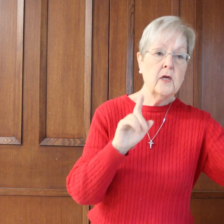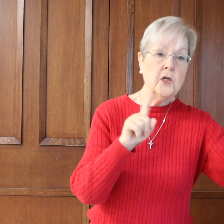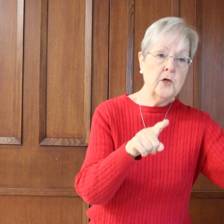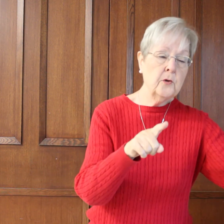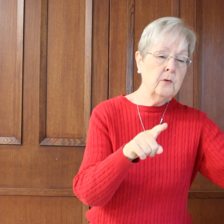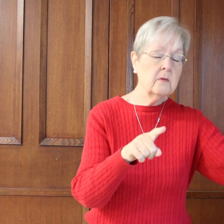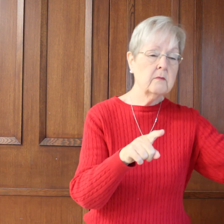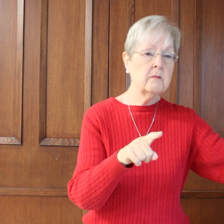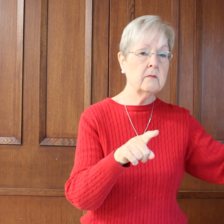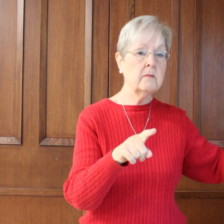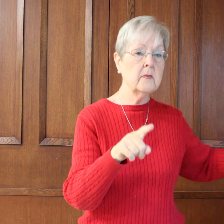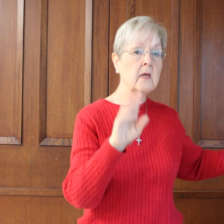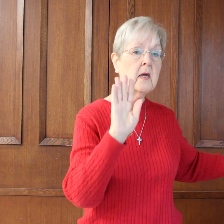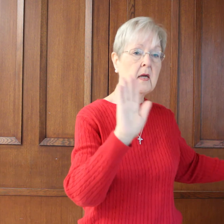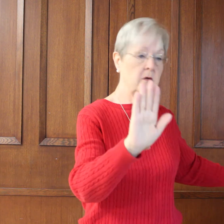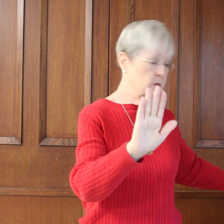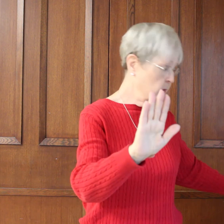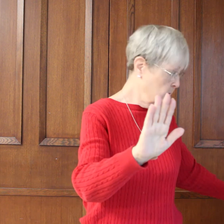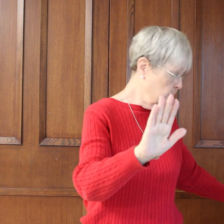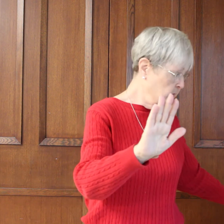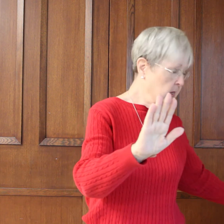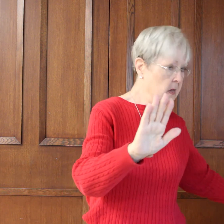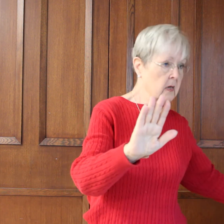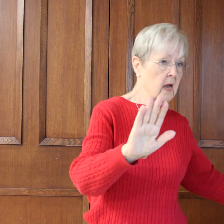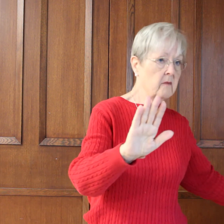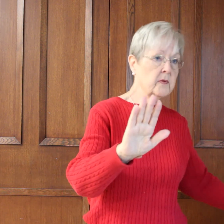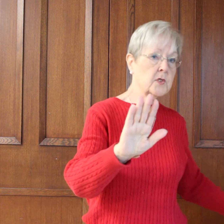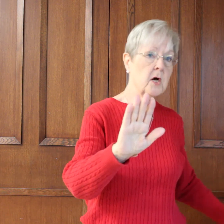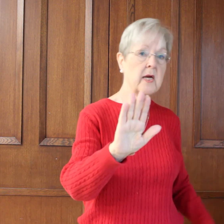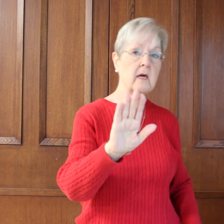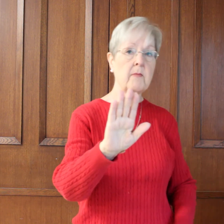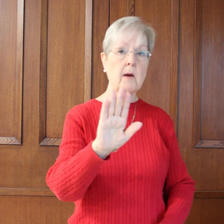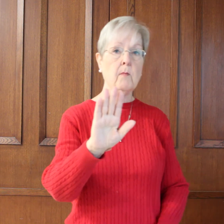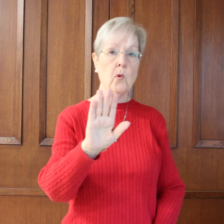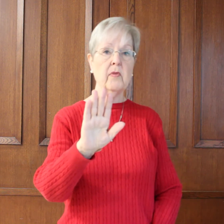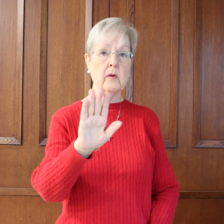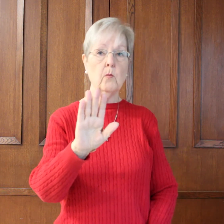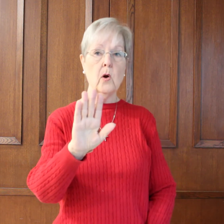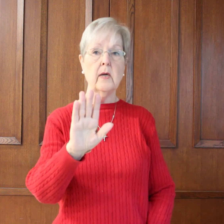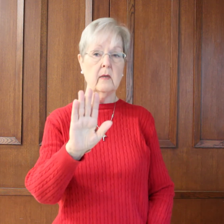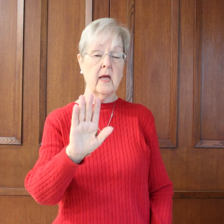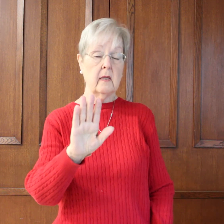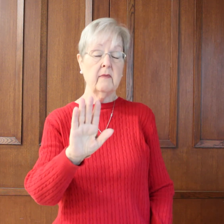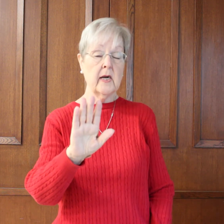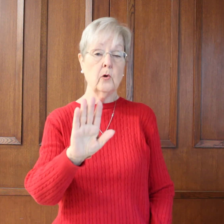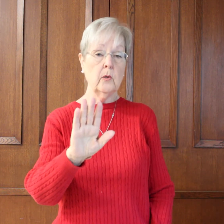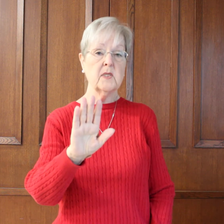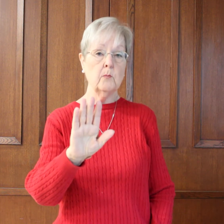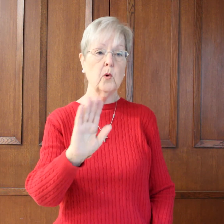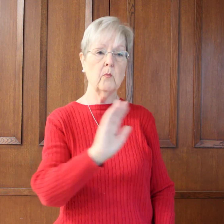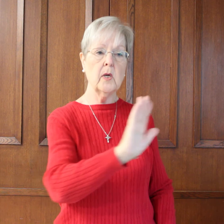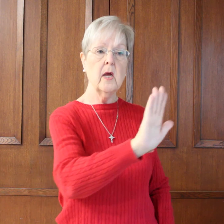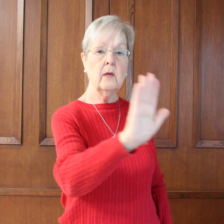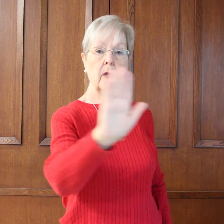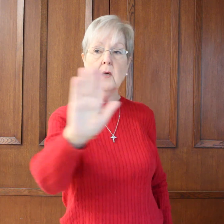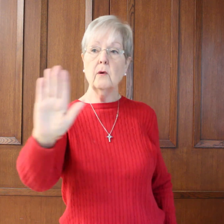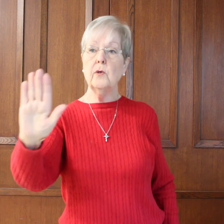you and you? Now, if you're talking about more than one, than a group, so more than one, you can go